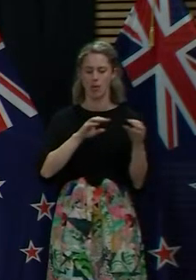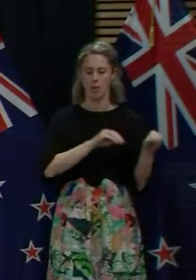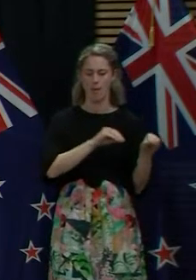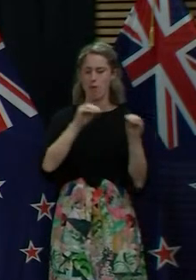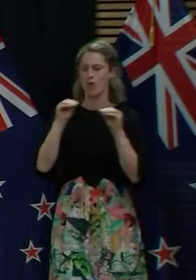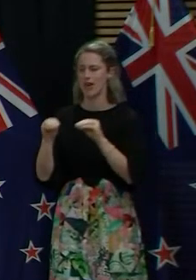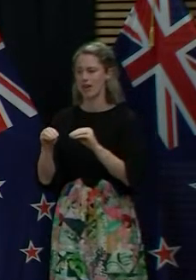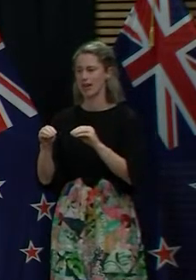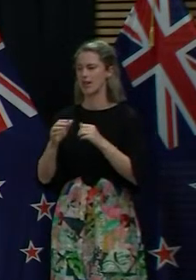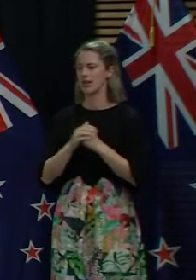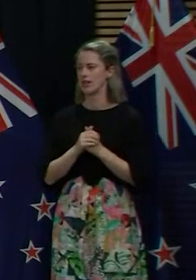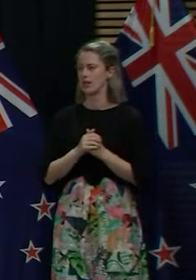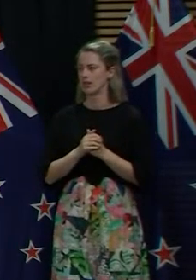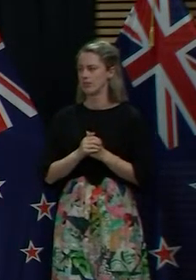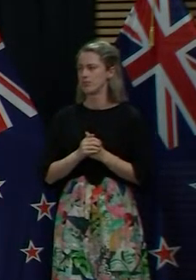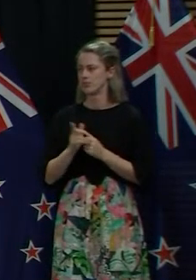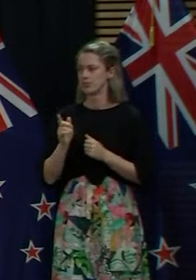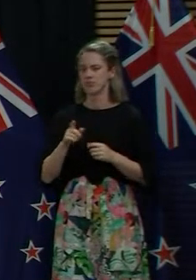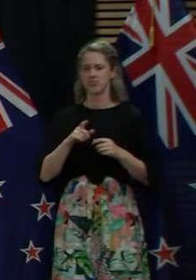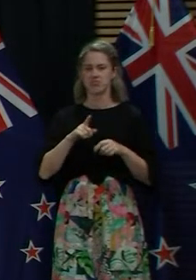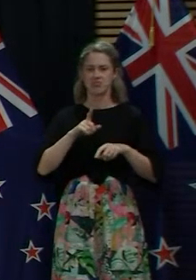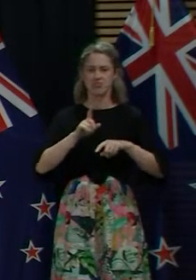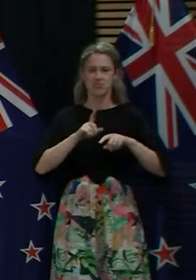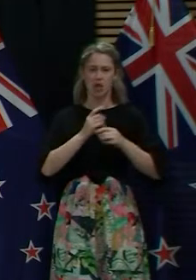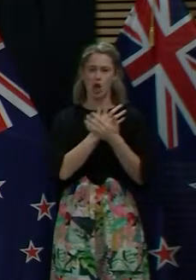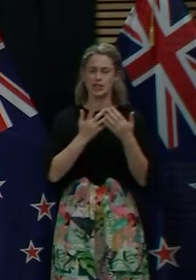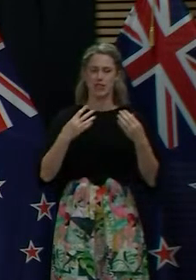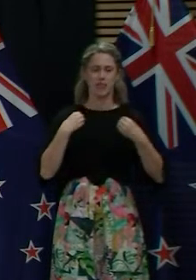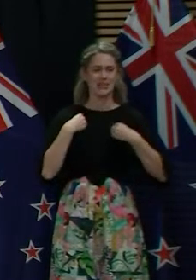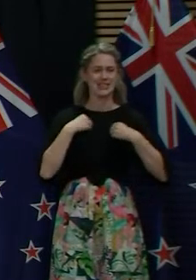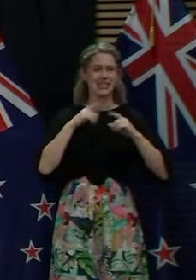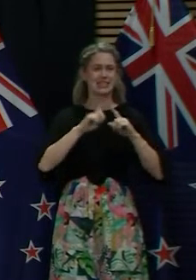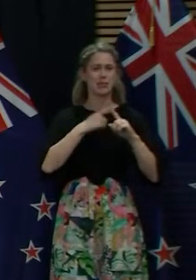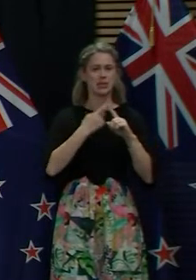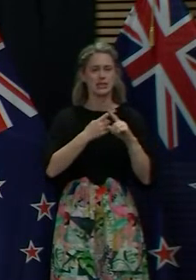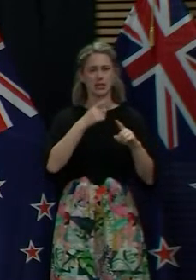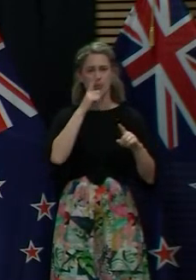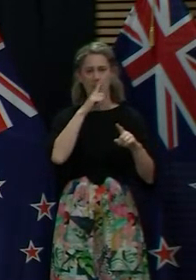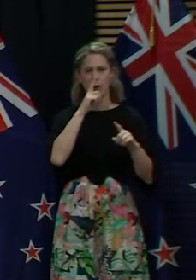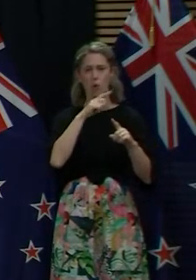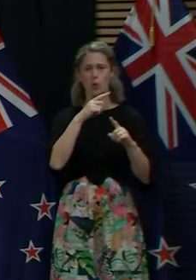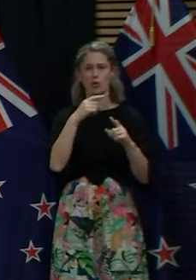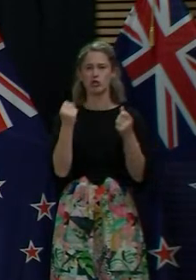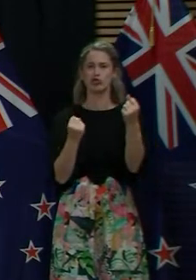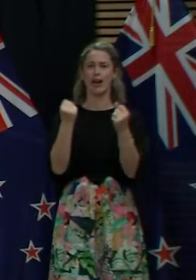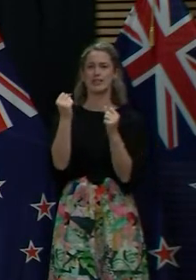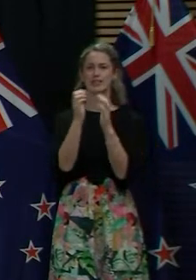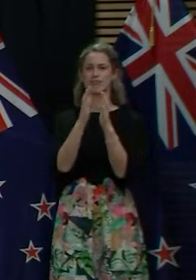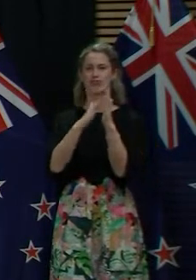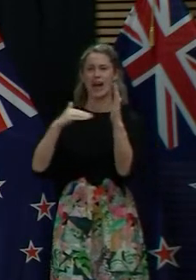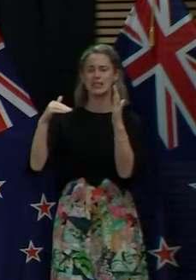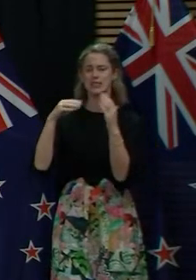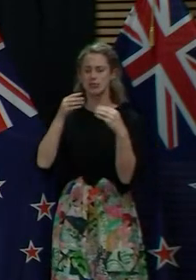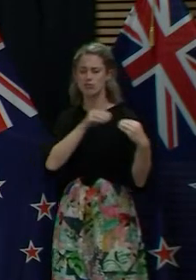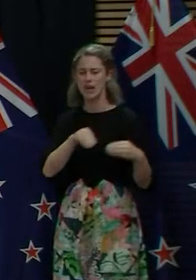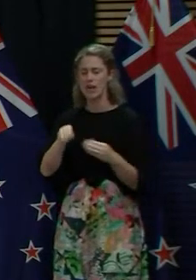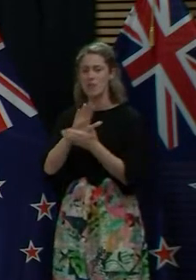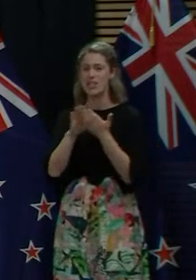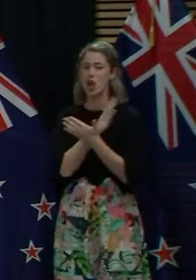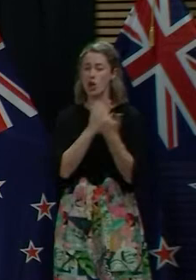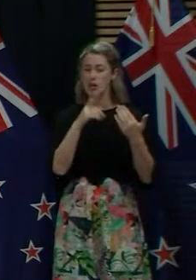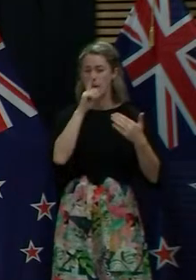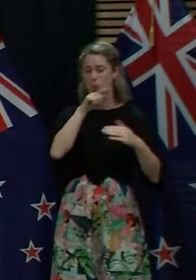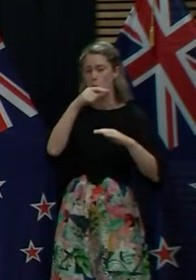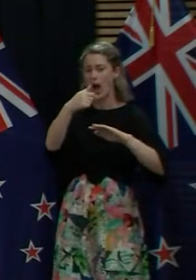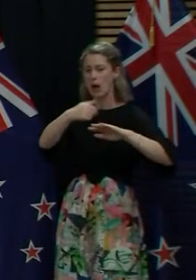relocating. There's, of course, already the wide range of business exemptions, people needing to move freight. That does add up to a large number of movements.